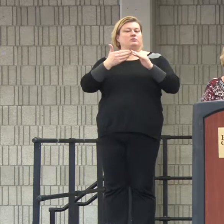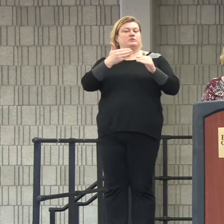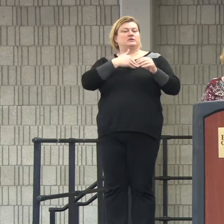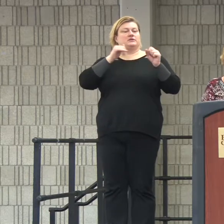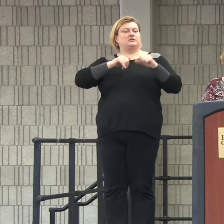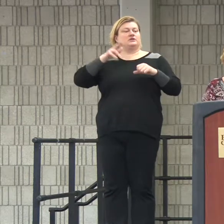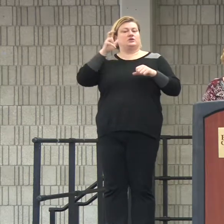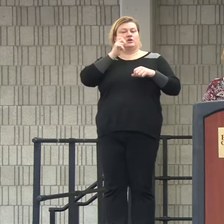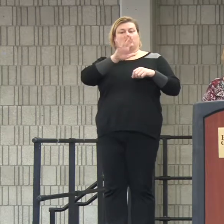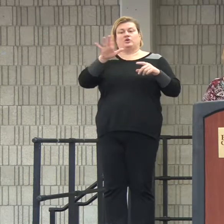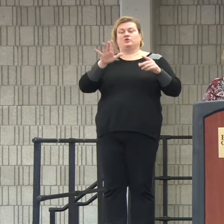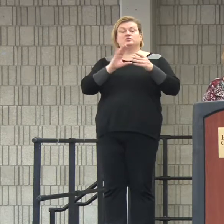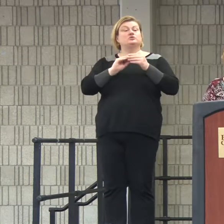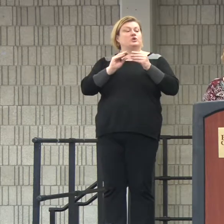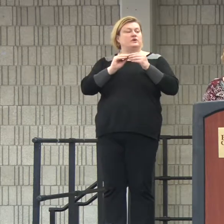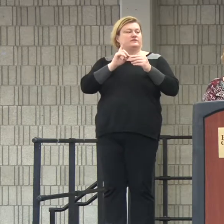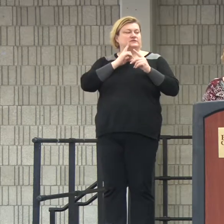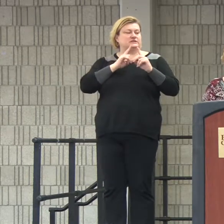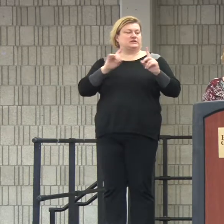your story of success.